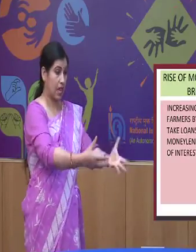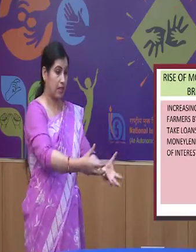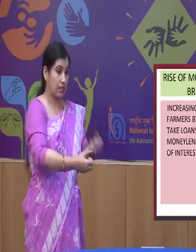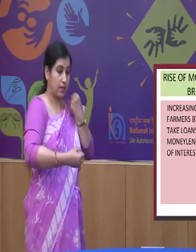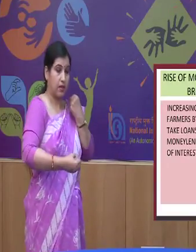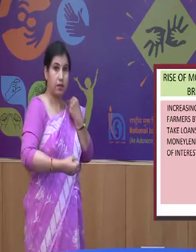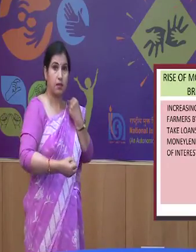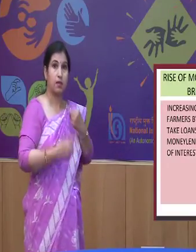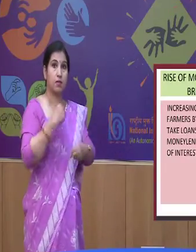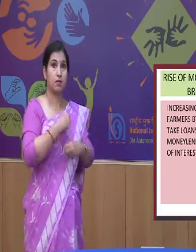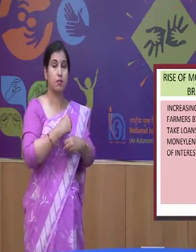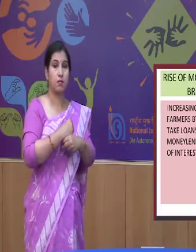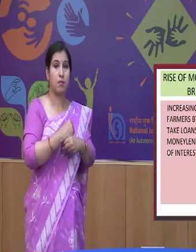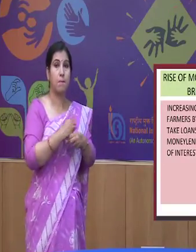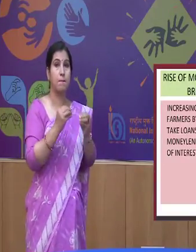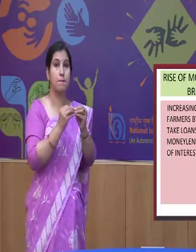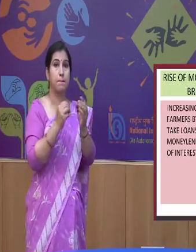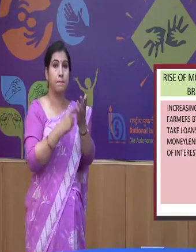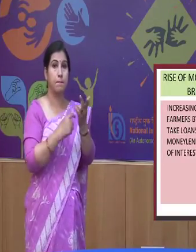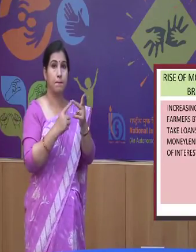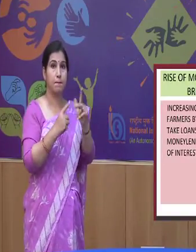into the hands of the money lenders.